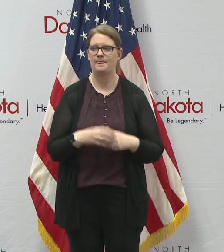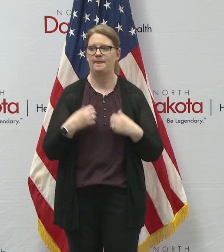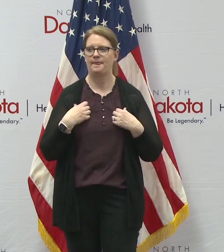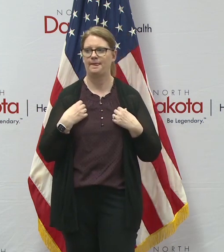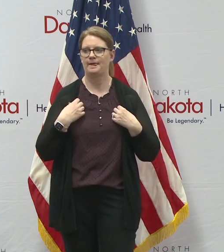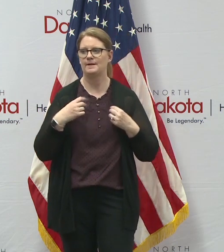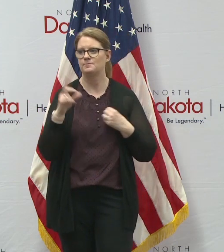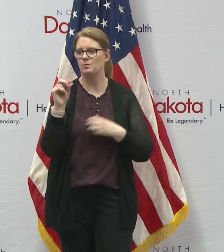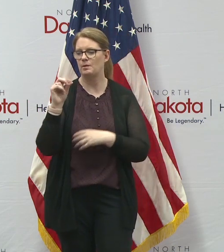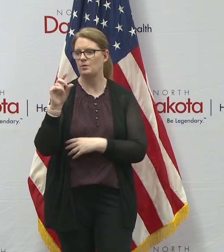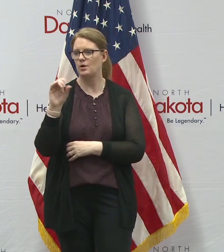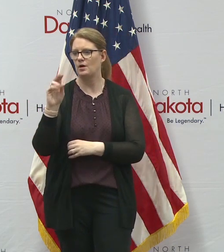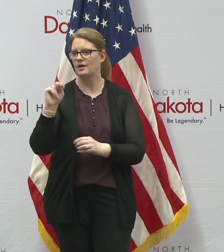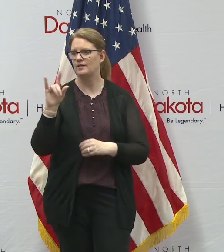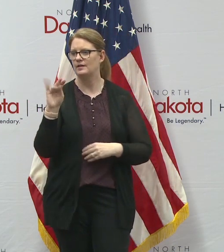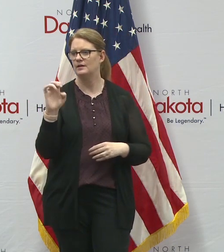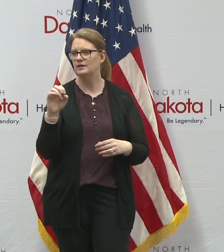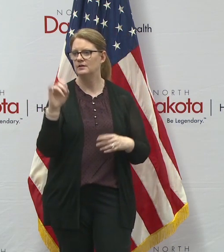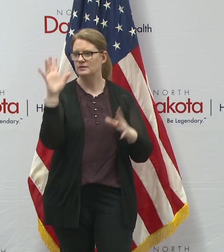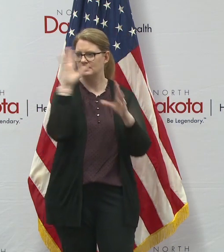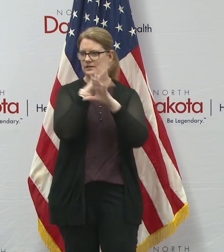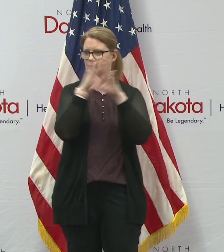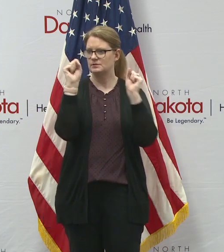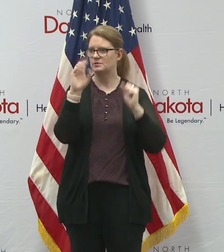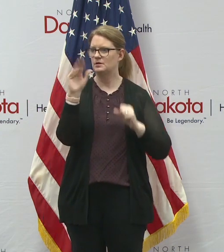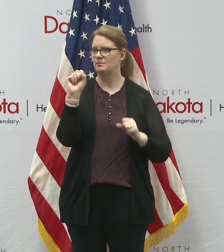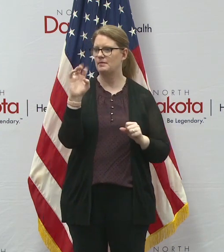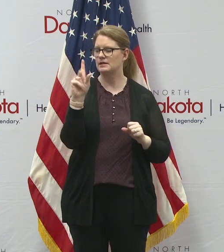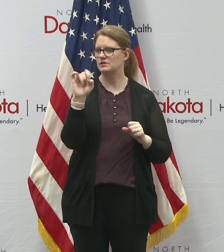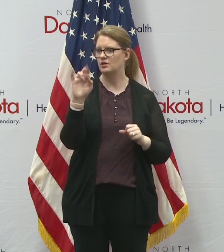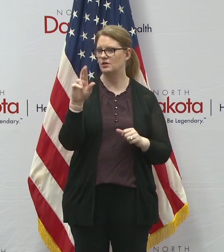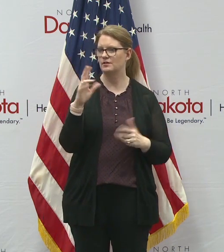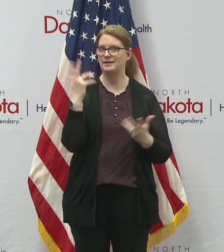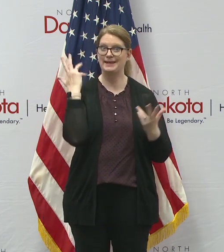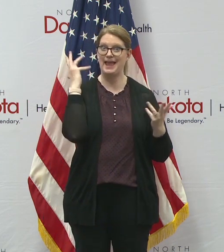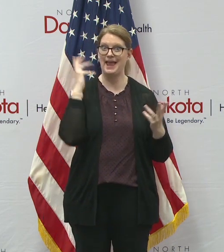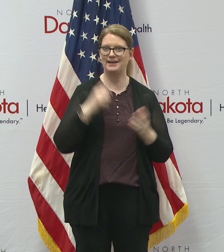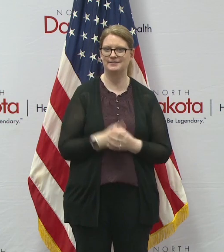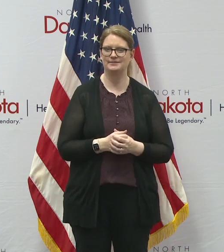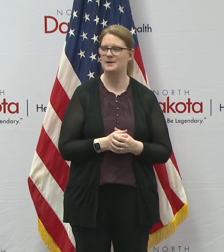One more again online. This one's for the Superintendent Baesler. Yay.